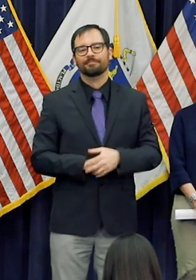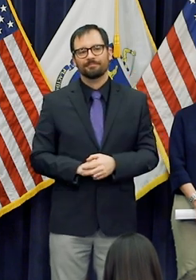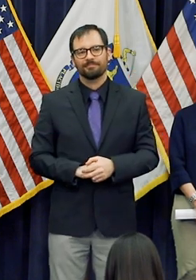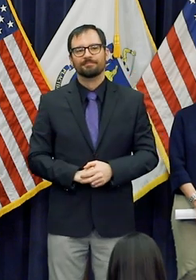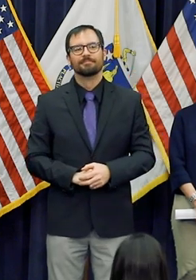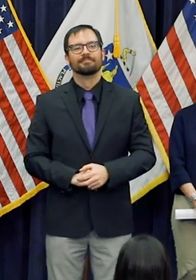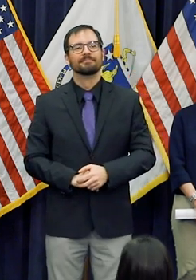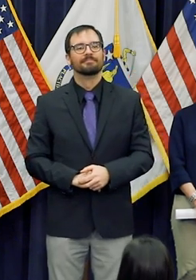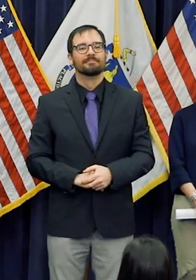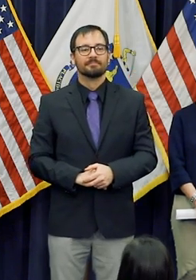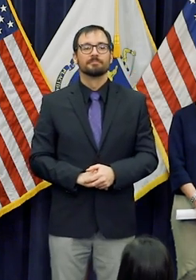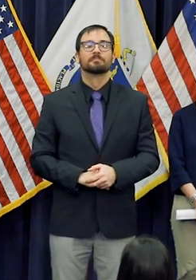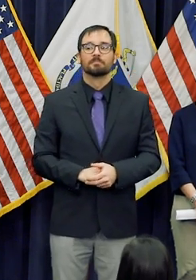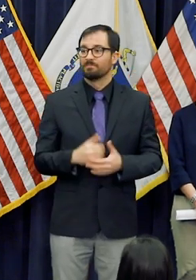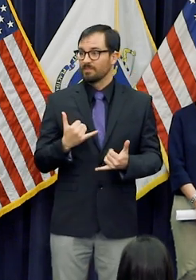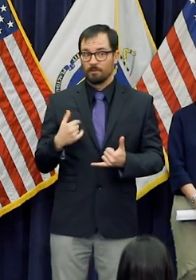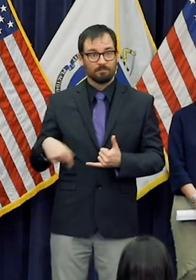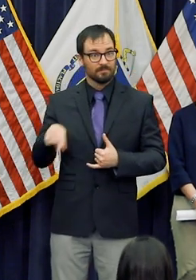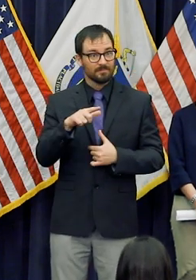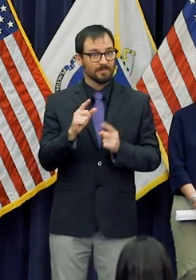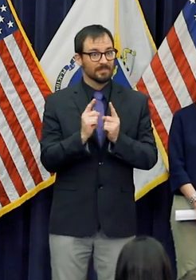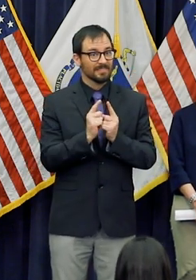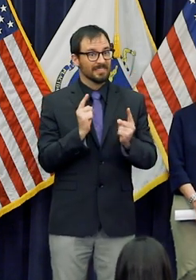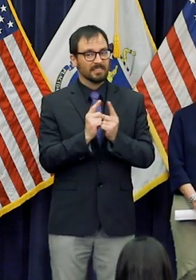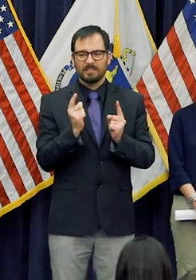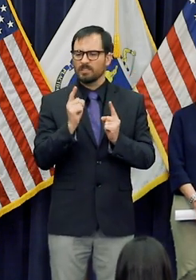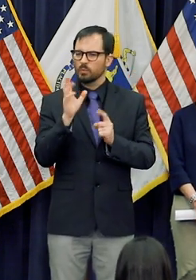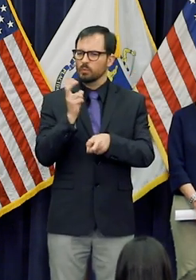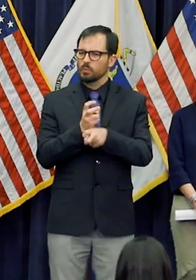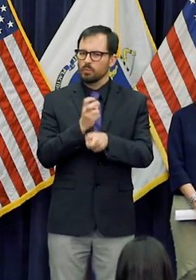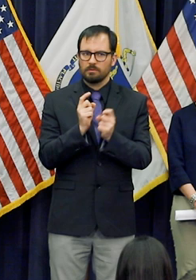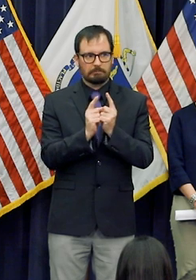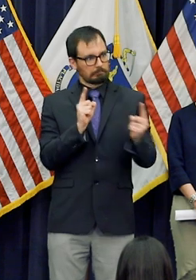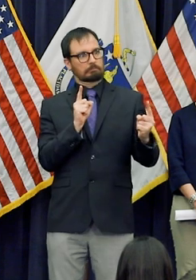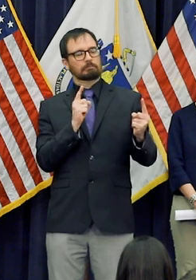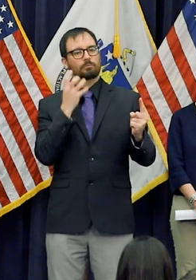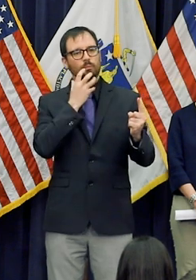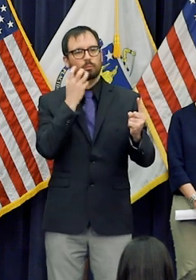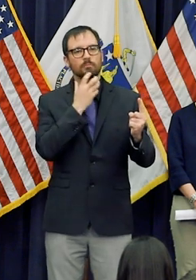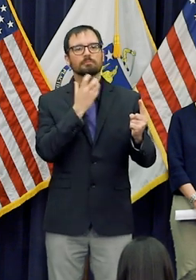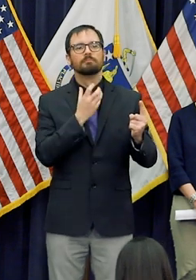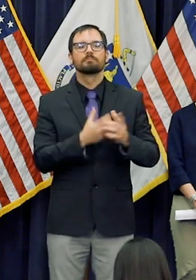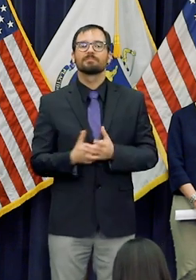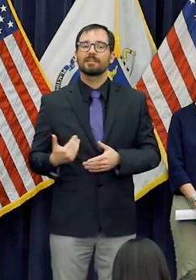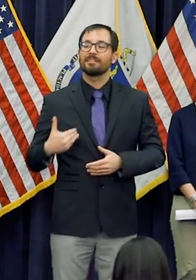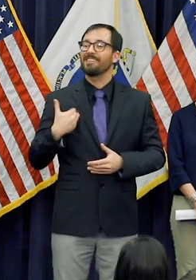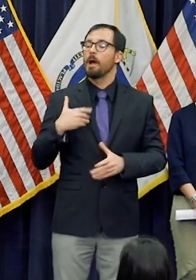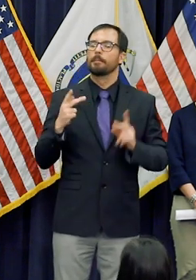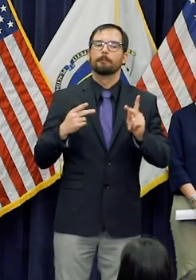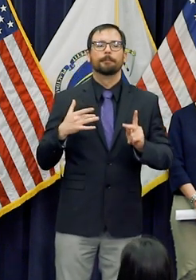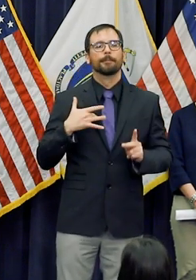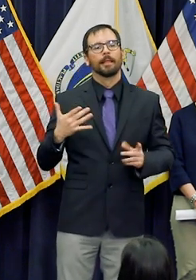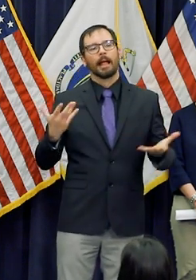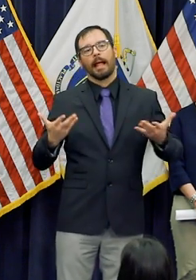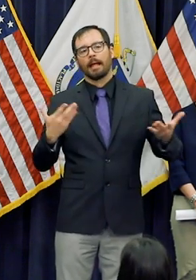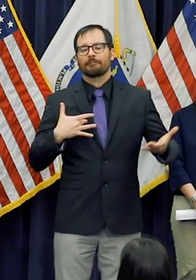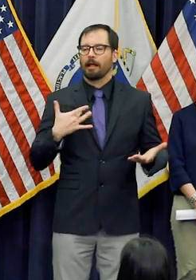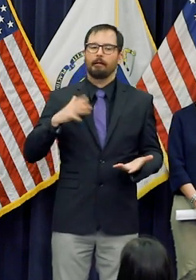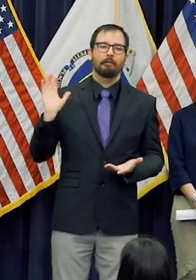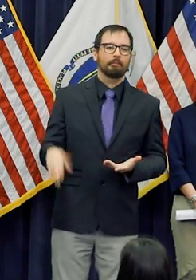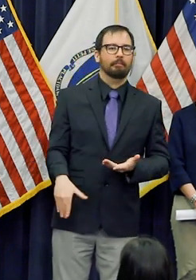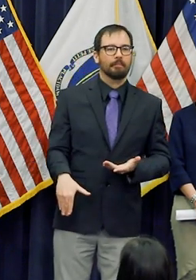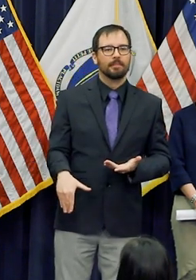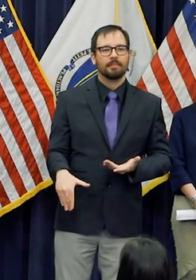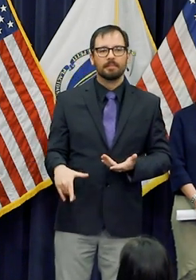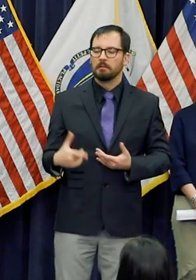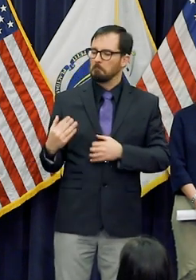difficult, especially for young people who feel they are healthy and strong and don't feel this advice matters to them. But